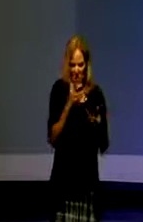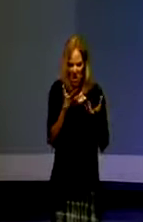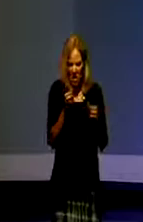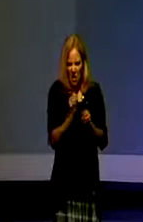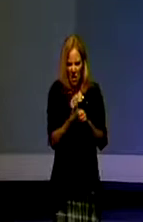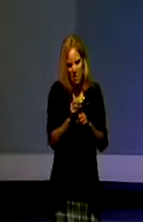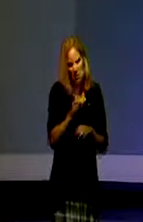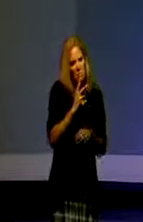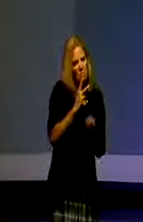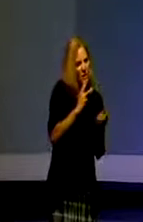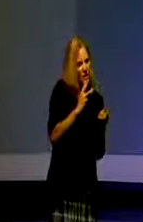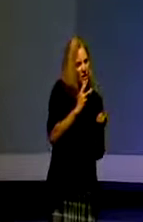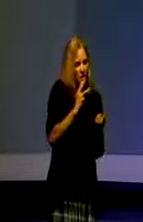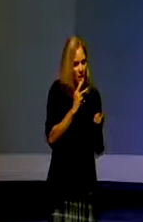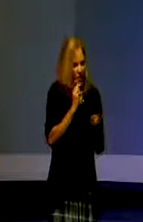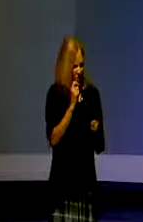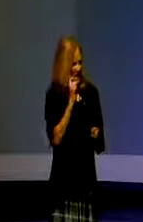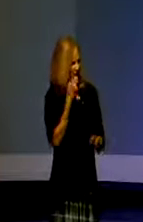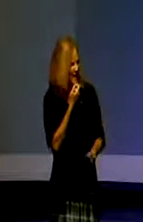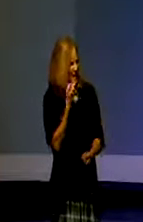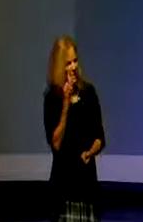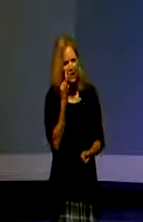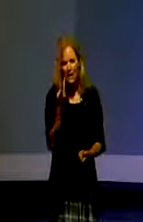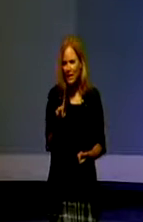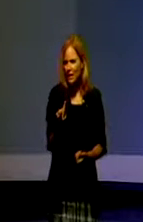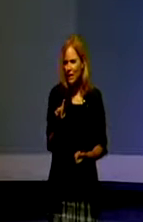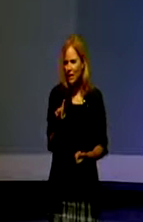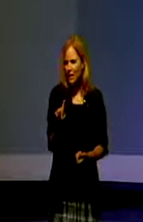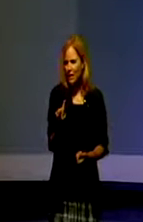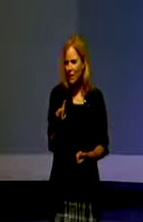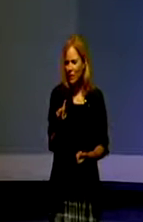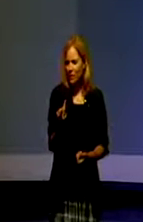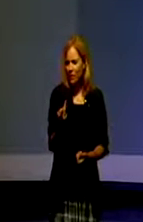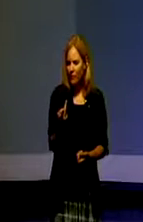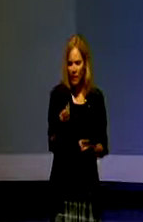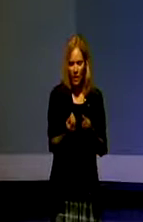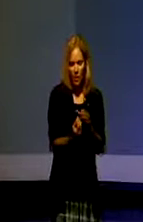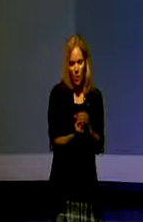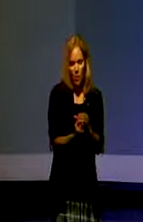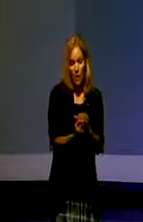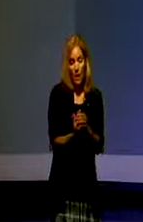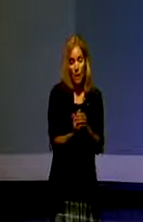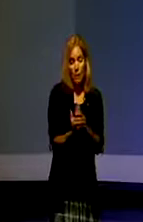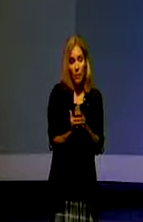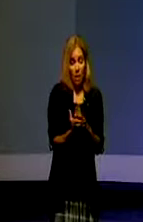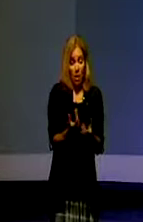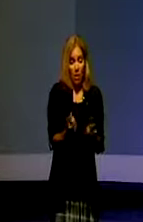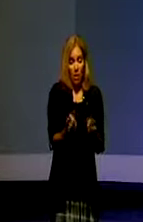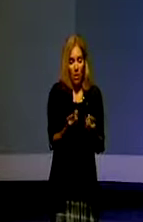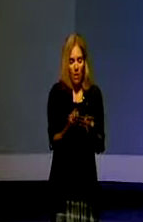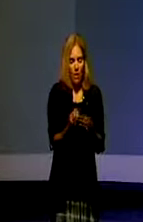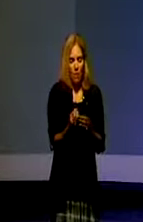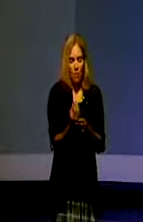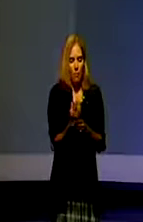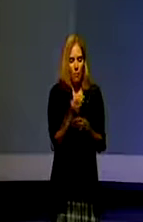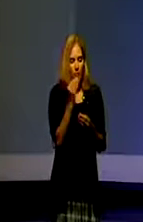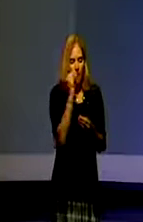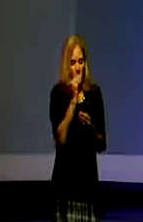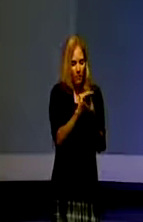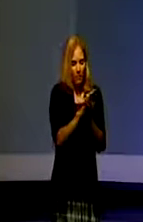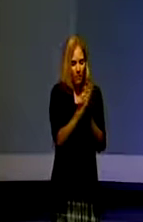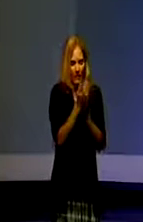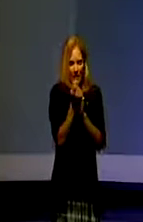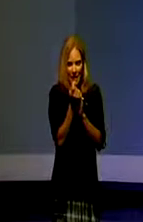them, watered them. And it was so neat to see those sprouts come up and all of a sudden those blooms turn into little